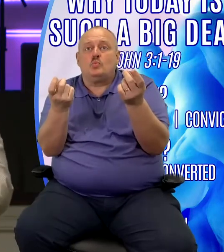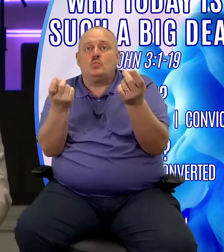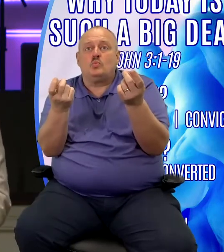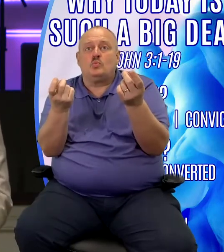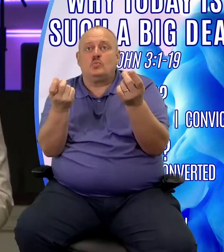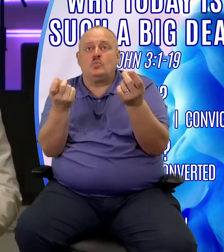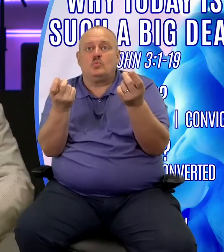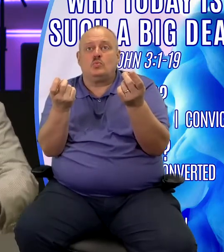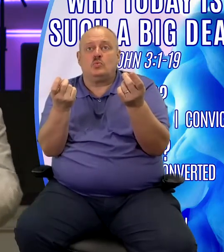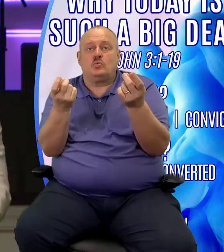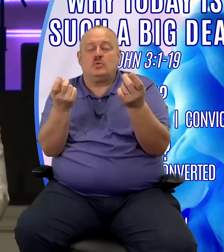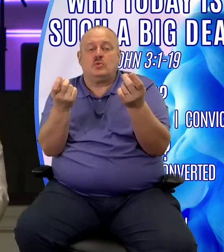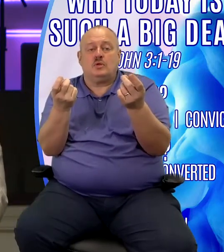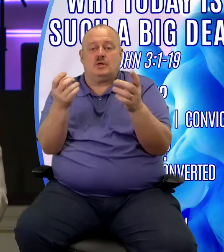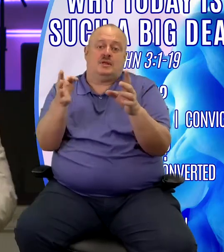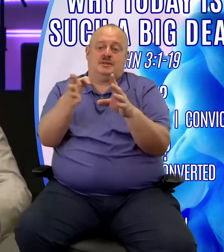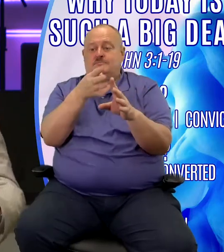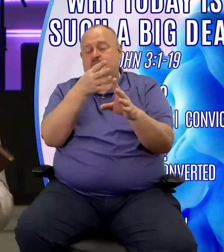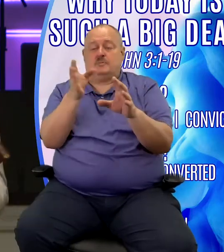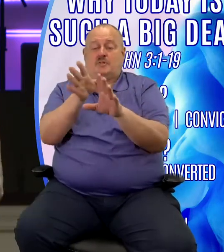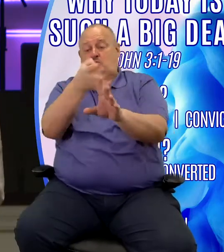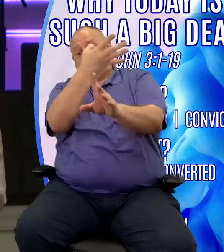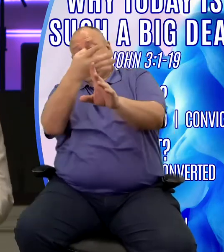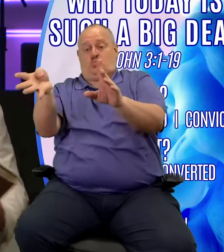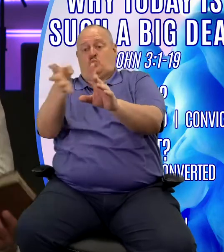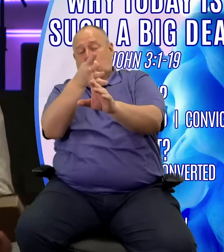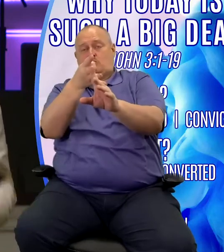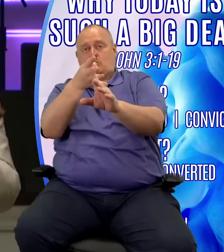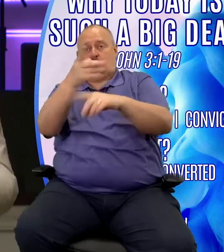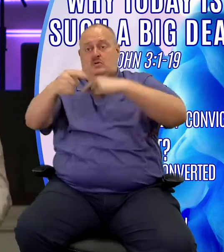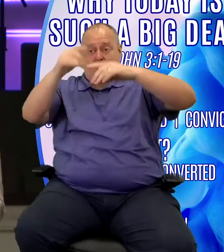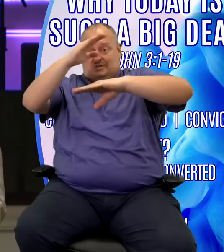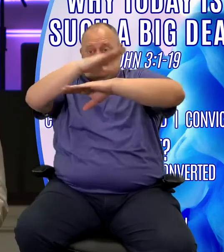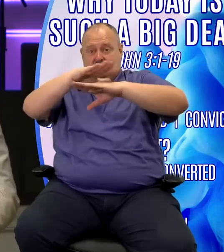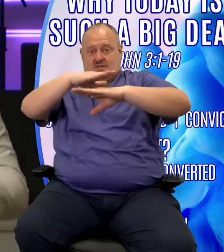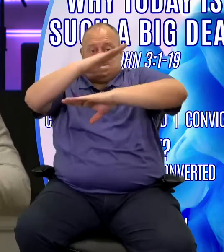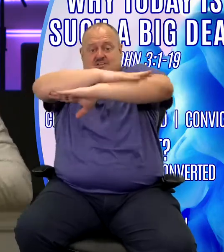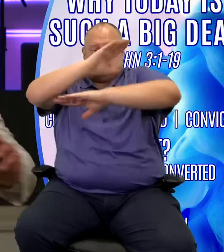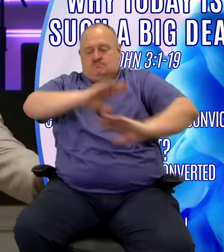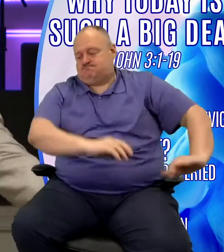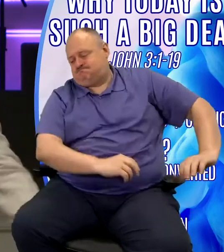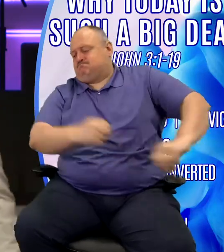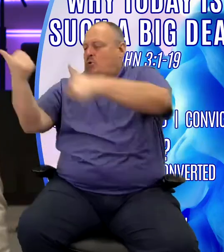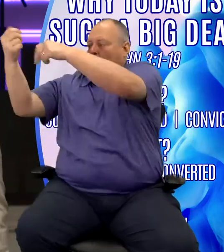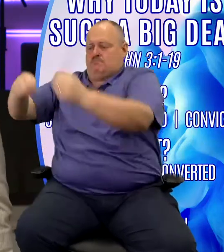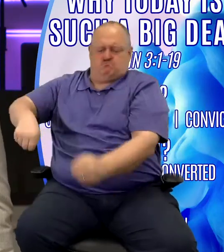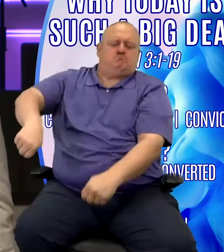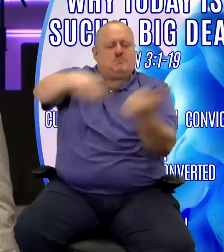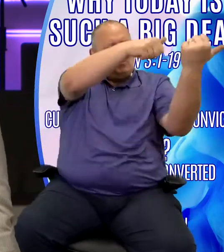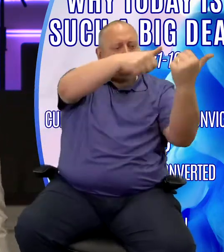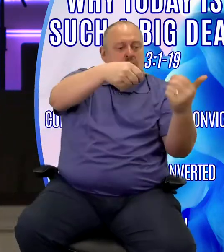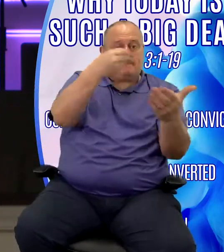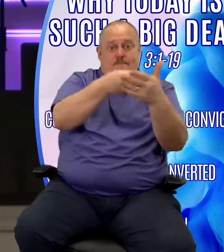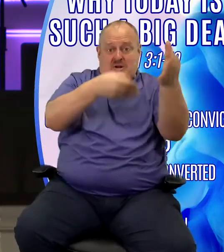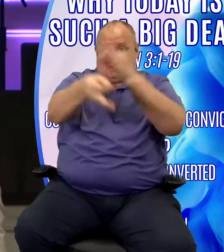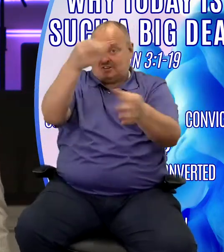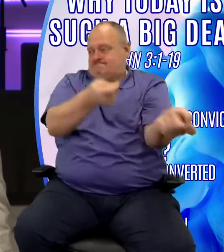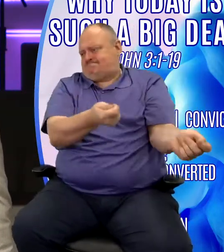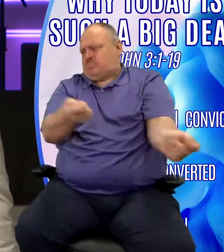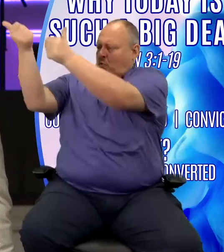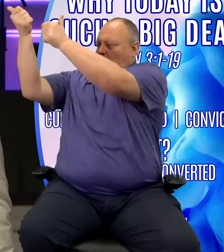a cord of leather and he creates a whip and he begins to come through the temple, overturning the tables, casting out the money changers, and